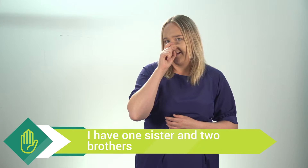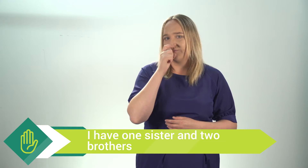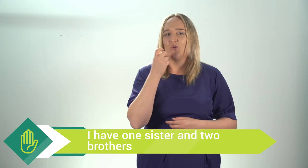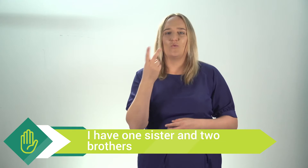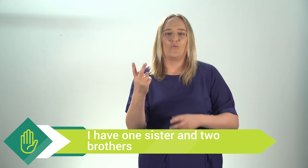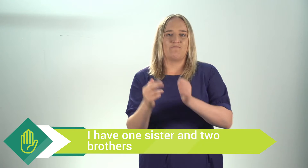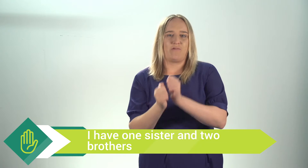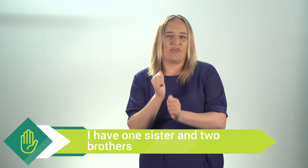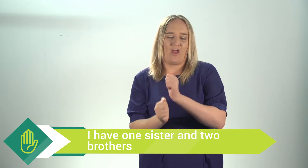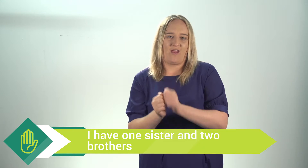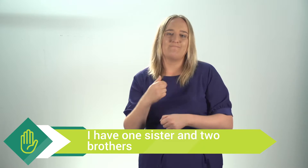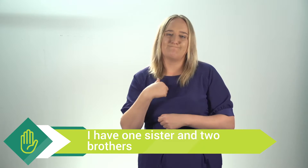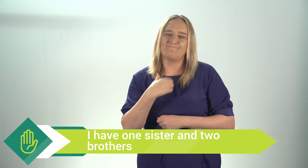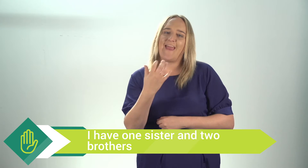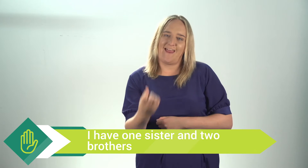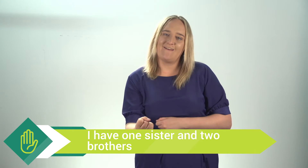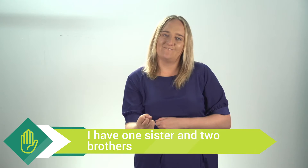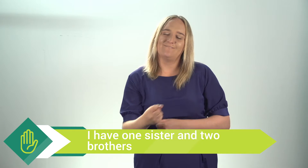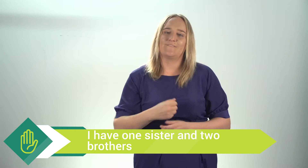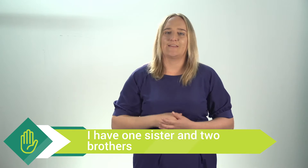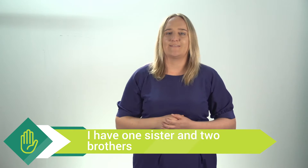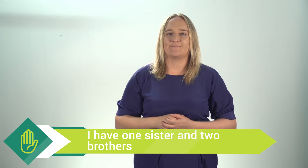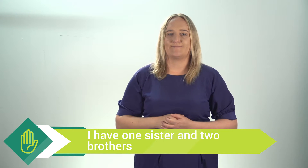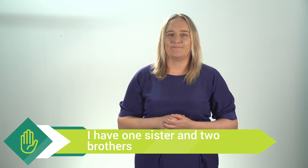I have one sister and 2 brothers.